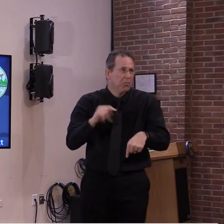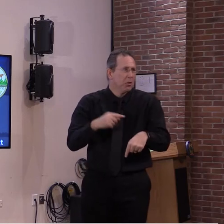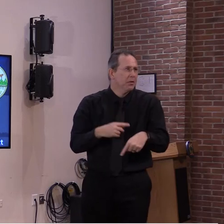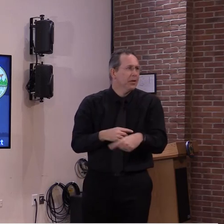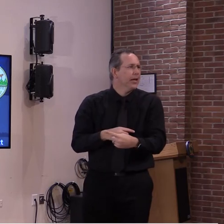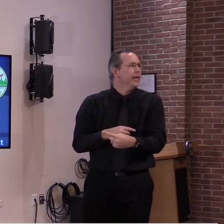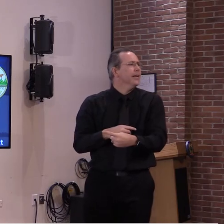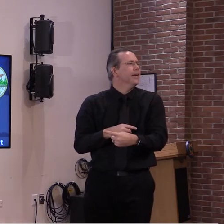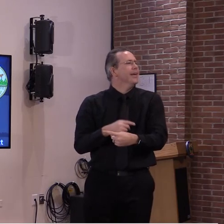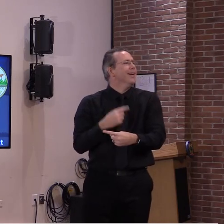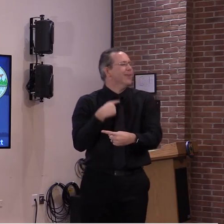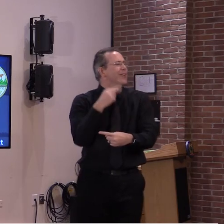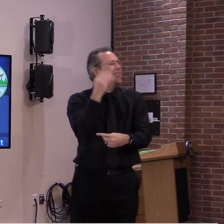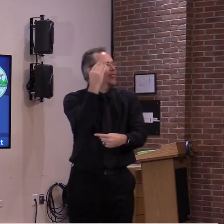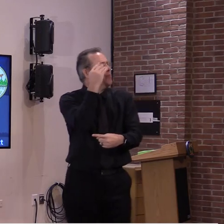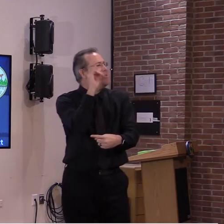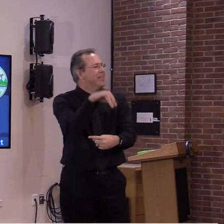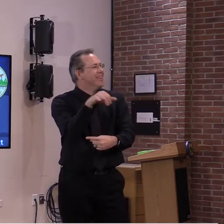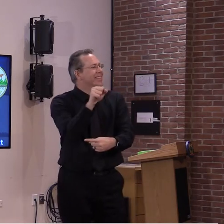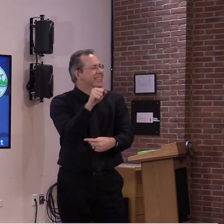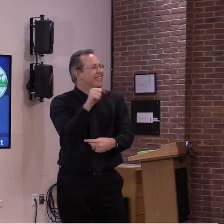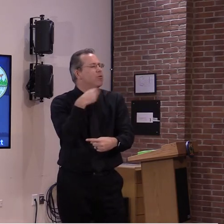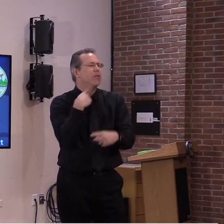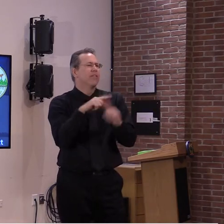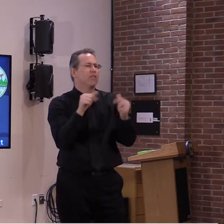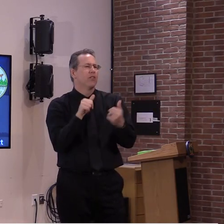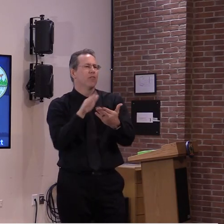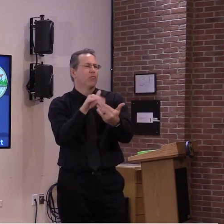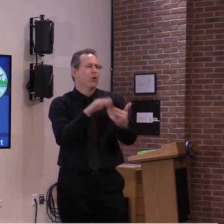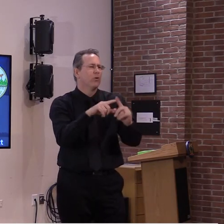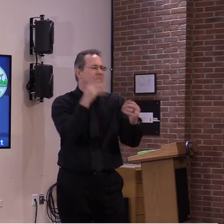maybe Commissioner Levine can answer further.